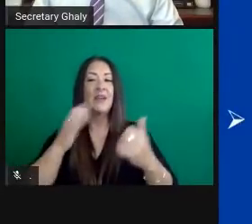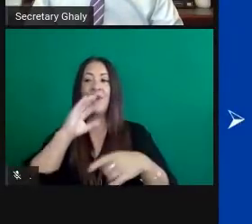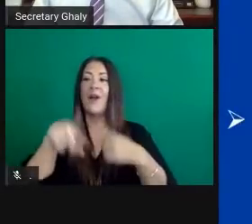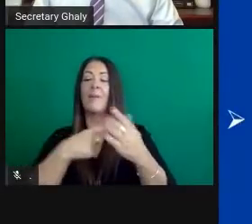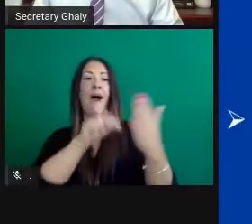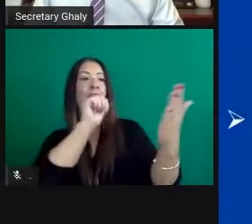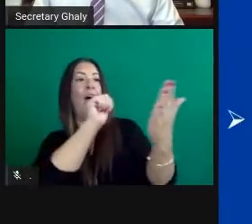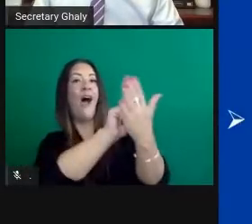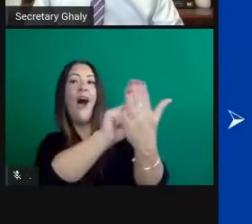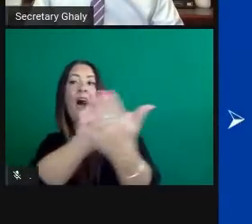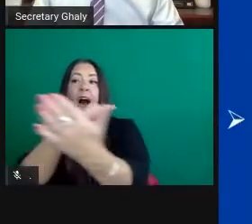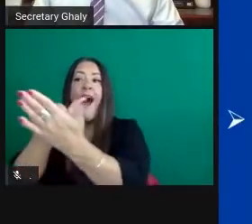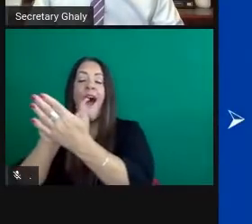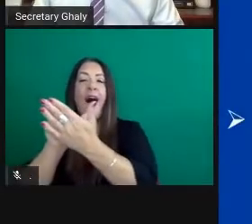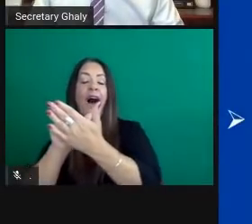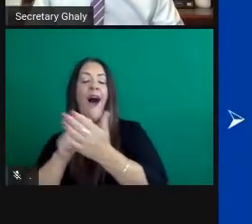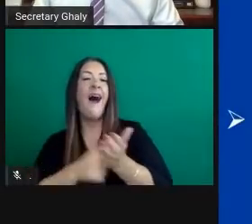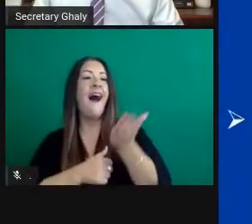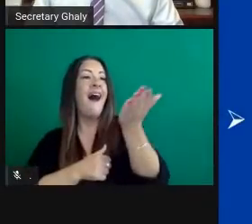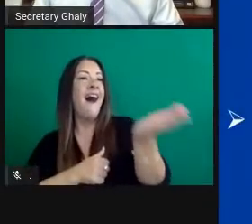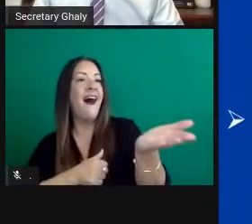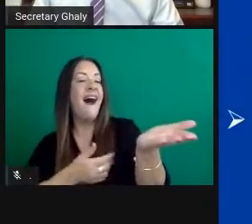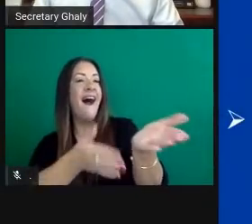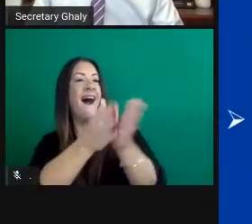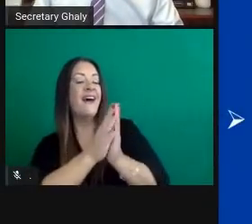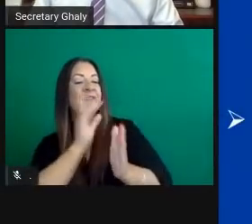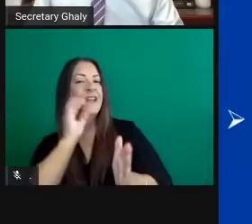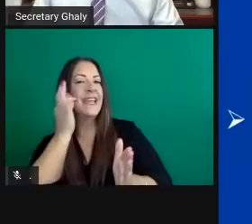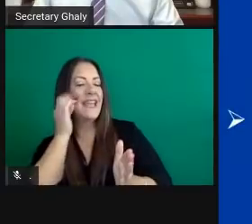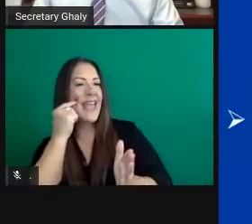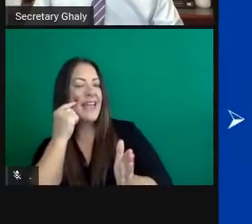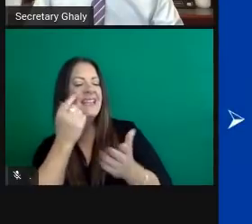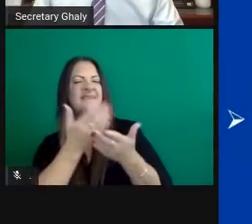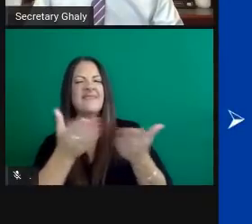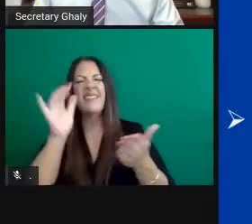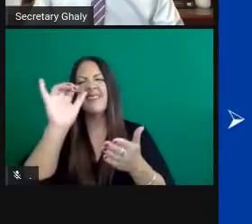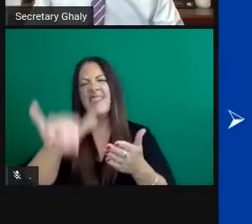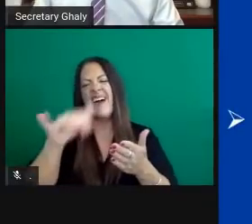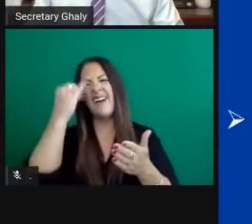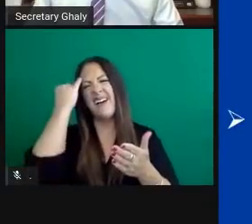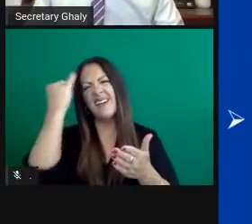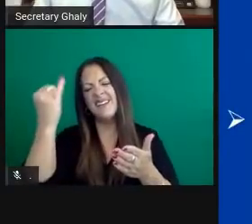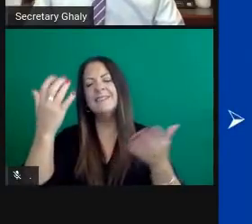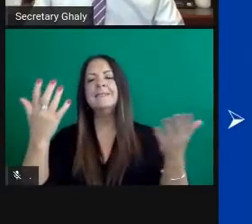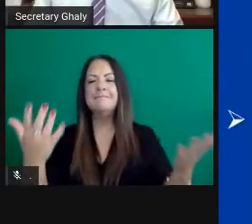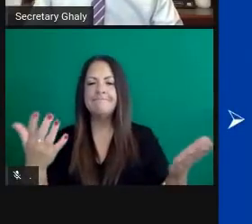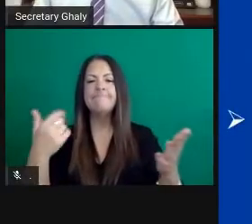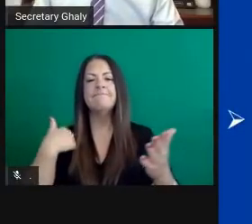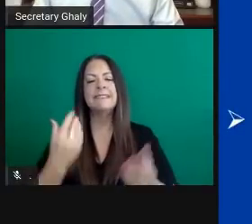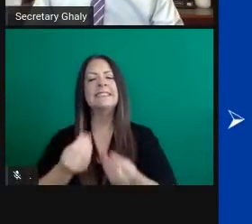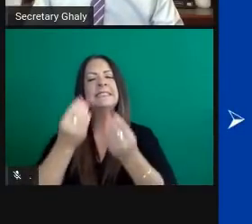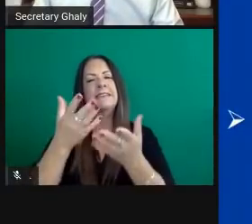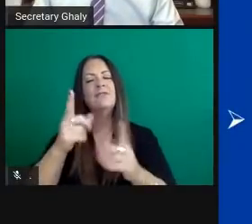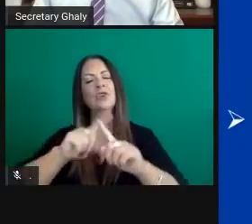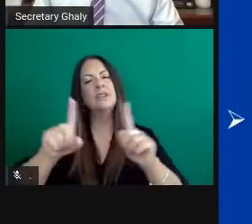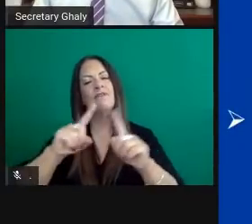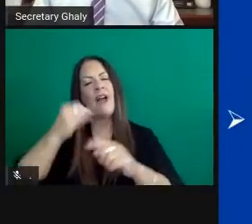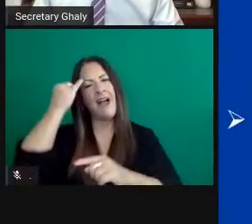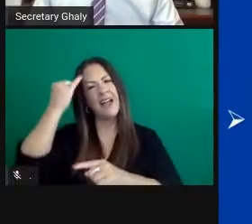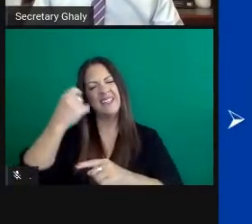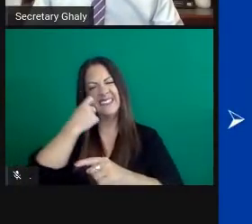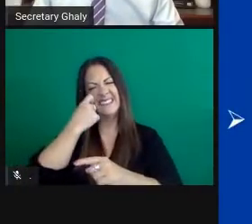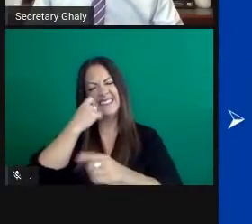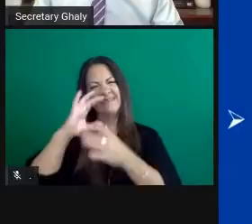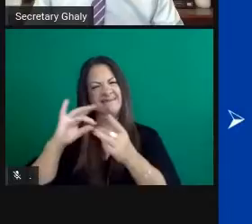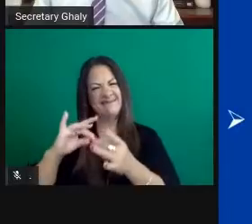Trick-or-treating, obviously a very important part of our guidance, and important part that I have said over the last many weeks